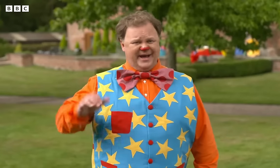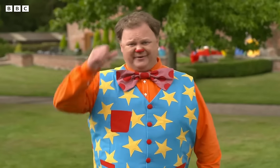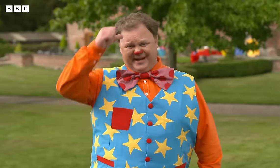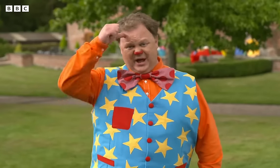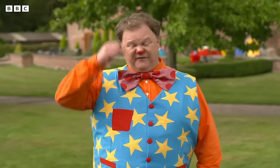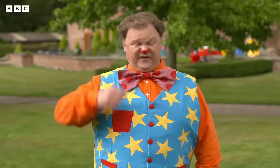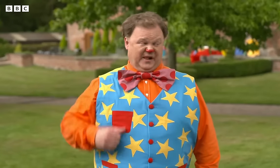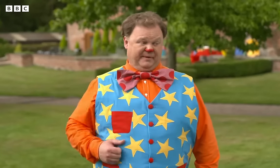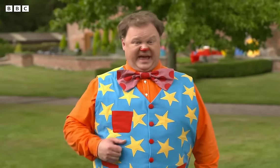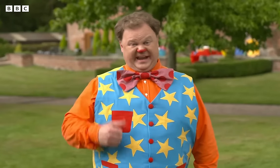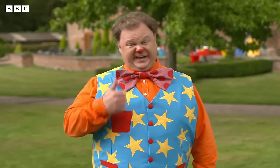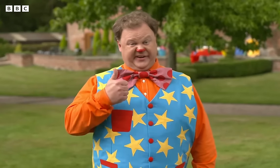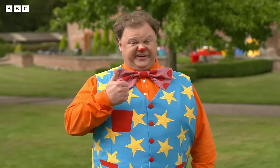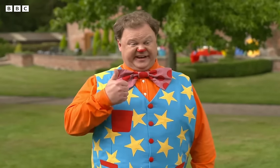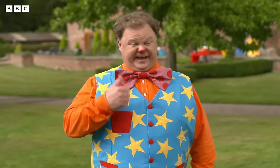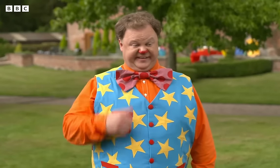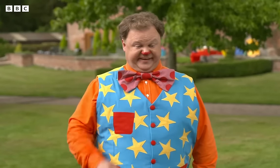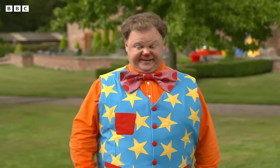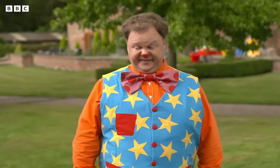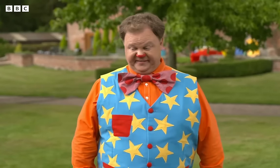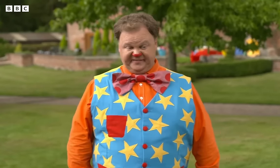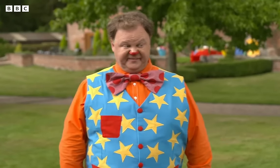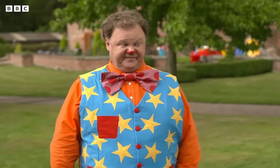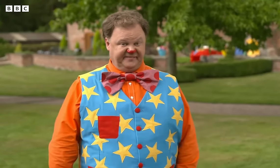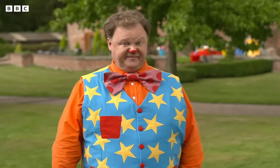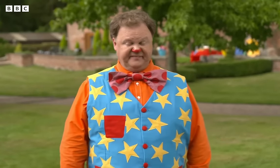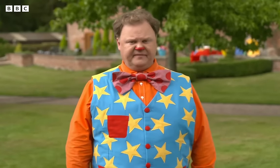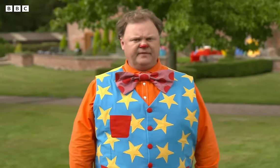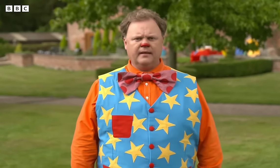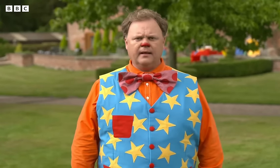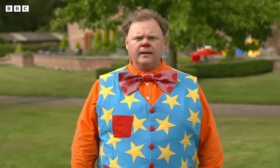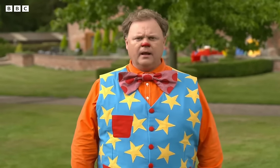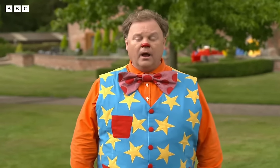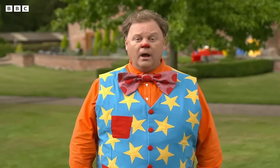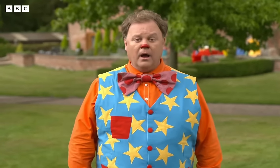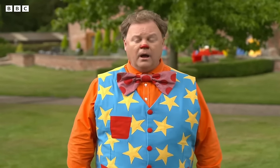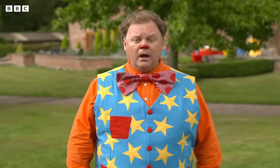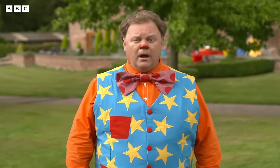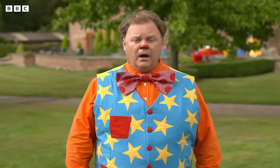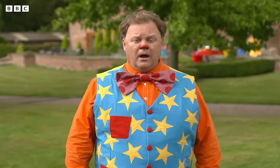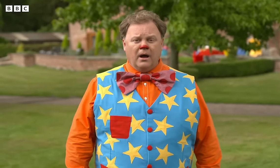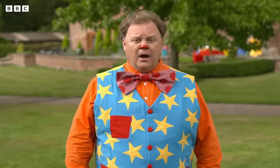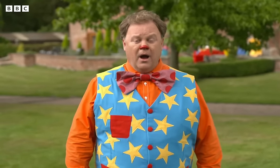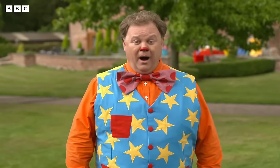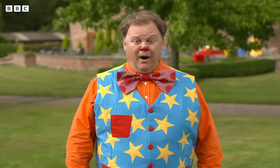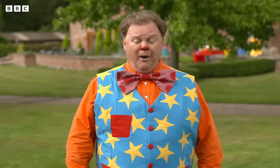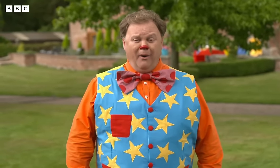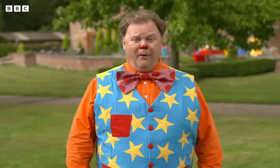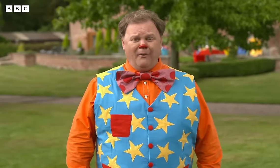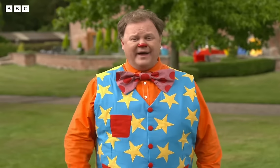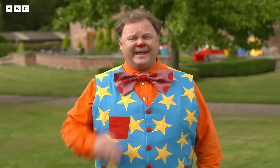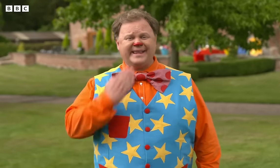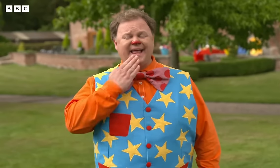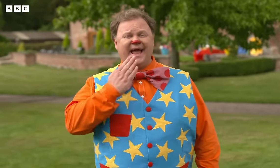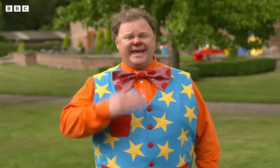don't know if I'll be any good at it. You can do it, Mr. Tumble. Believe in yourself. Oh, thank